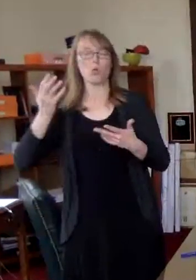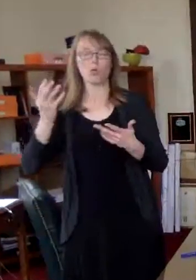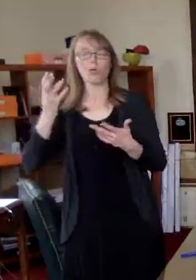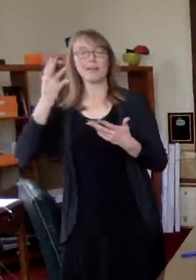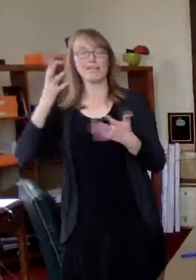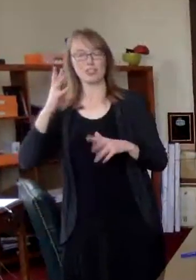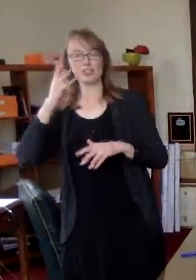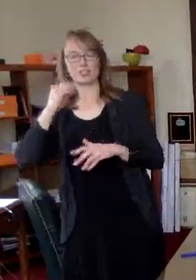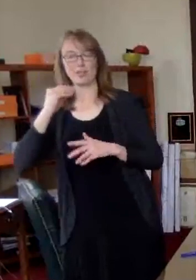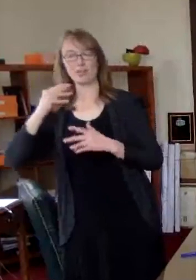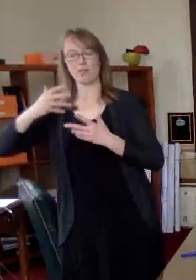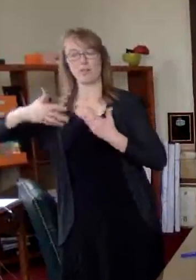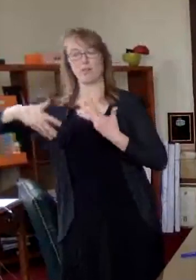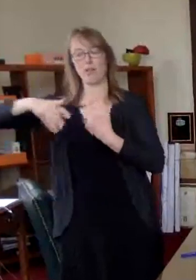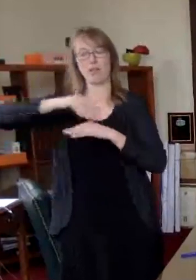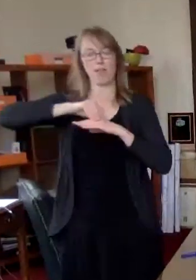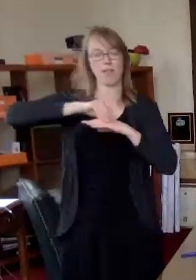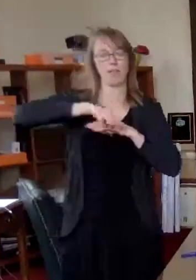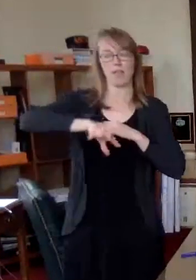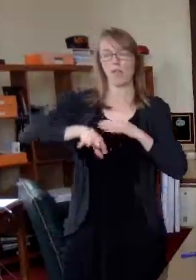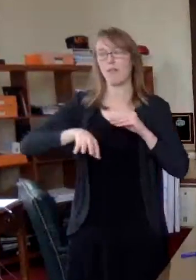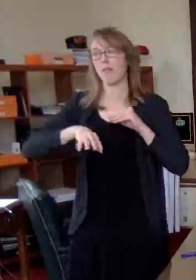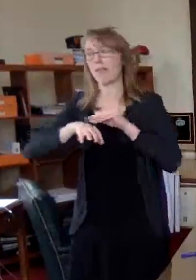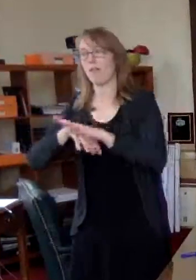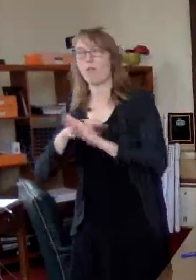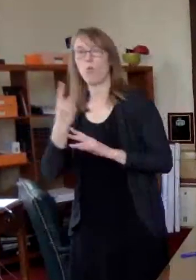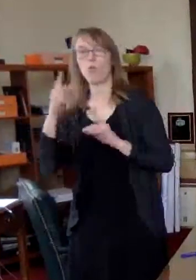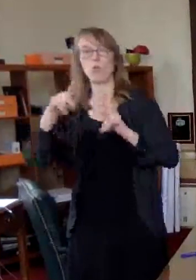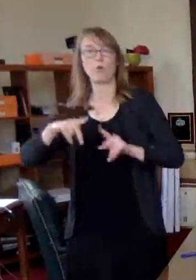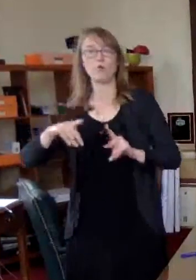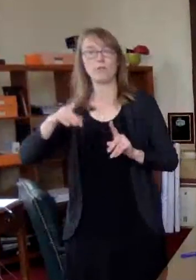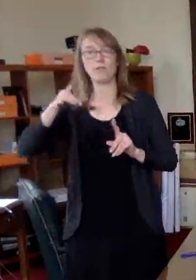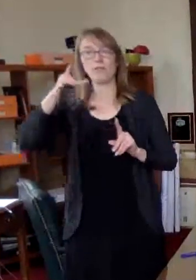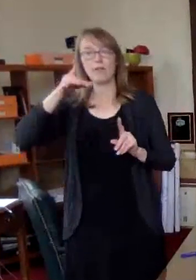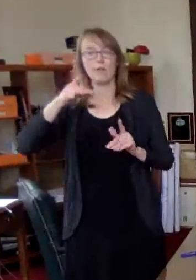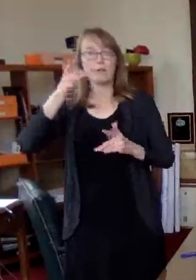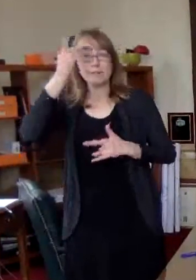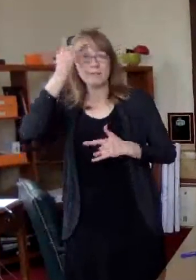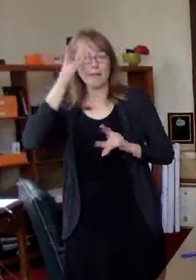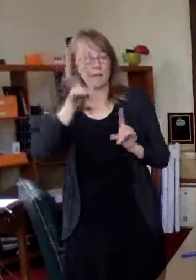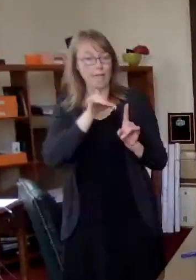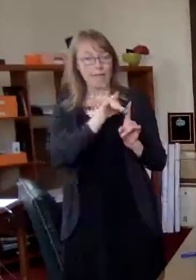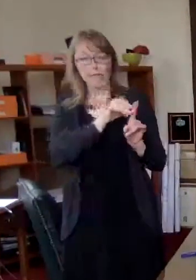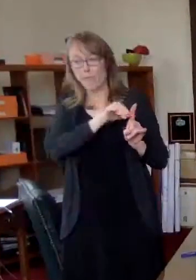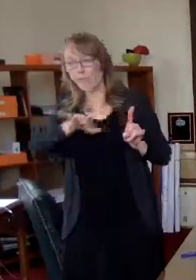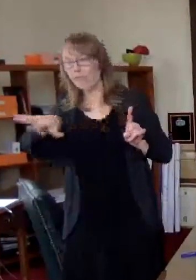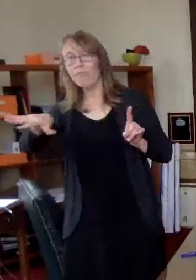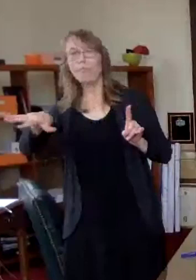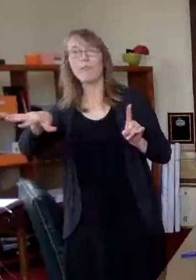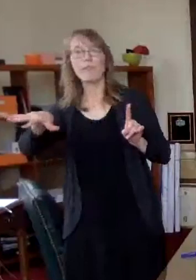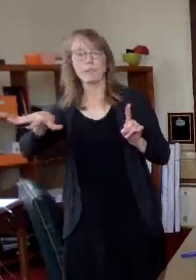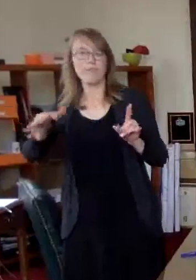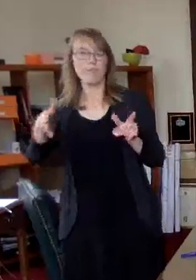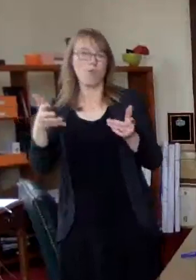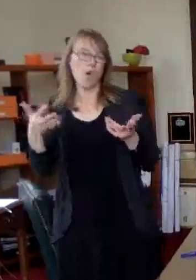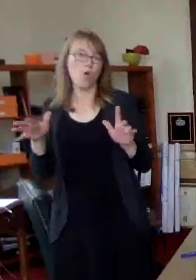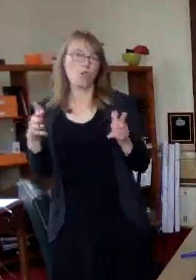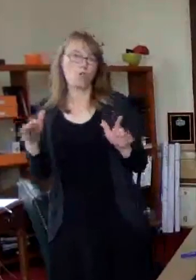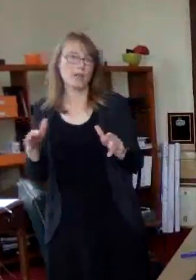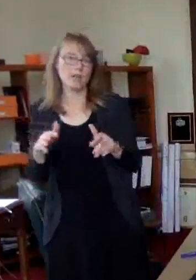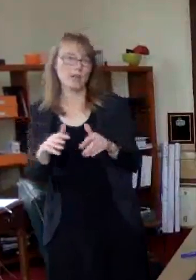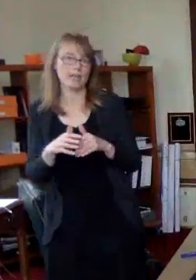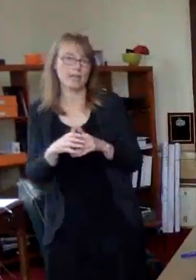idea for everyone to stay home. A couple of small business questions about economic recovery. Can